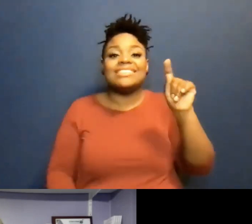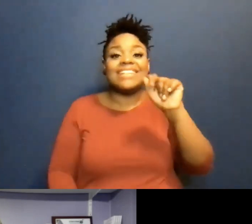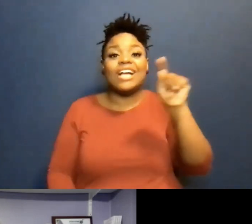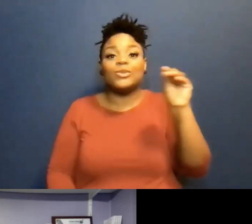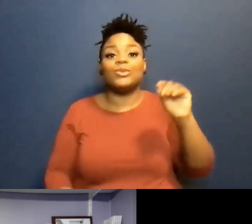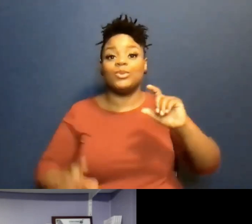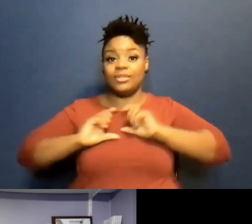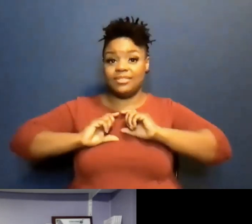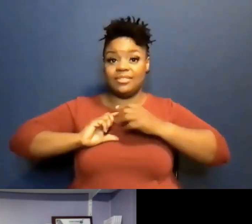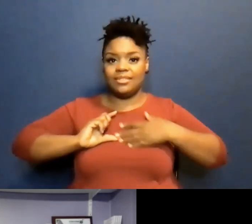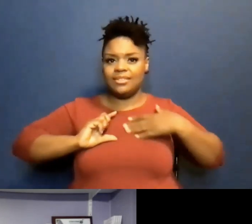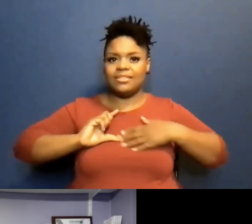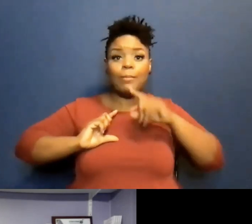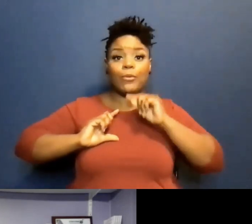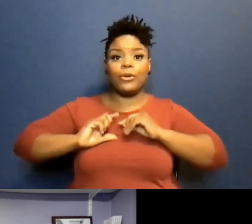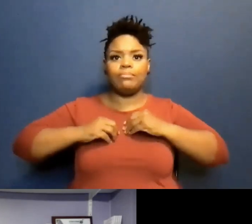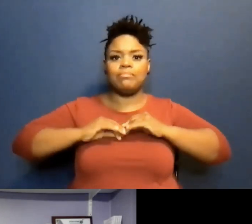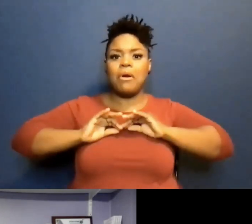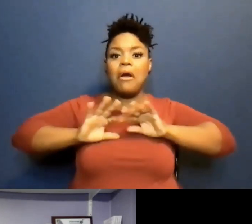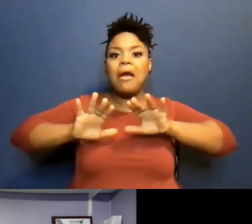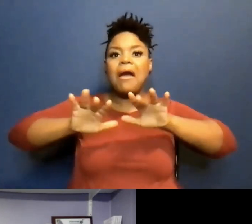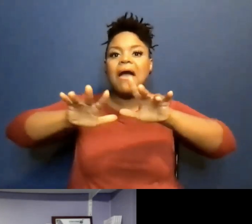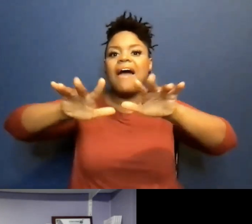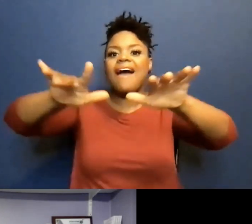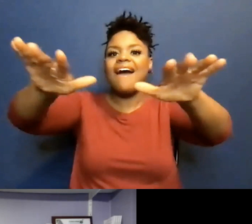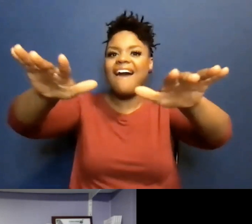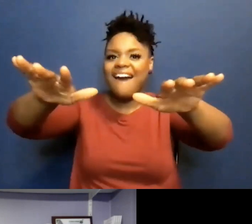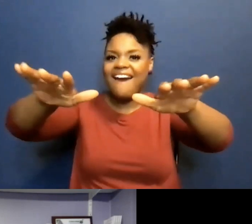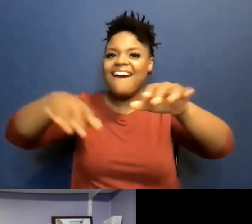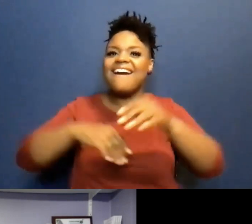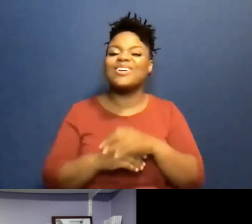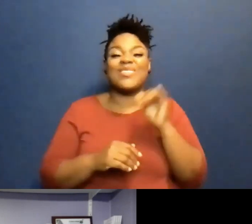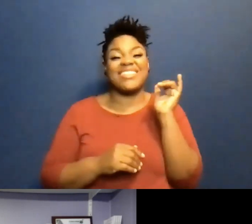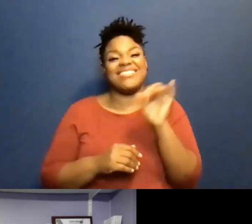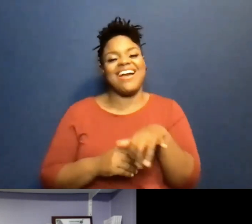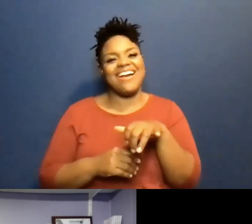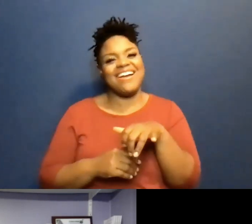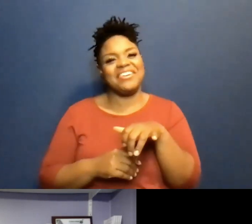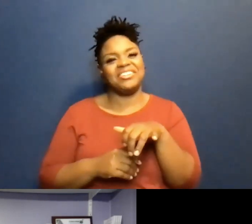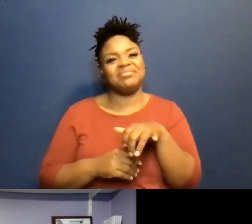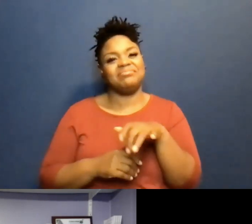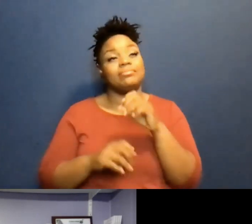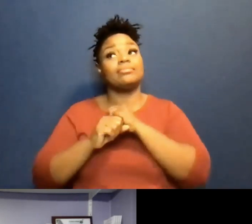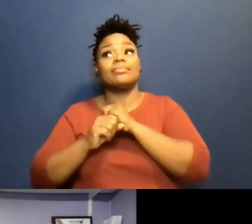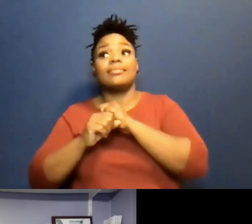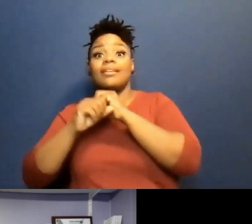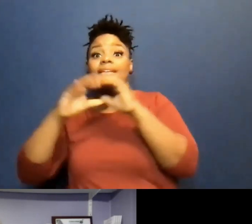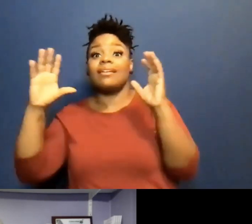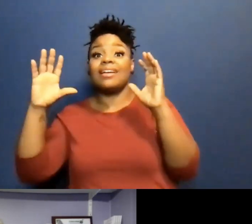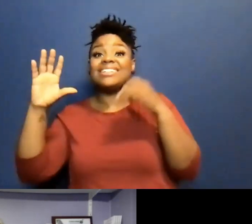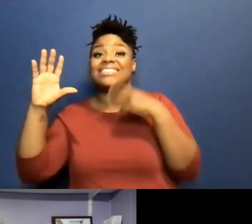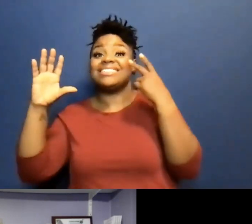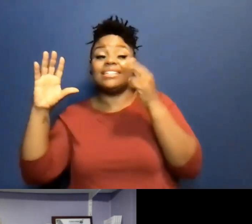So for me, seeing that moment on the film, I suppose resonates with my own heart.